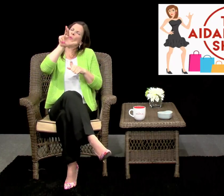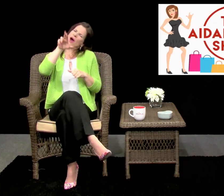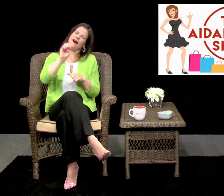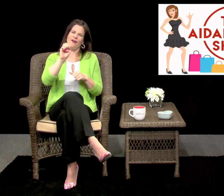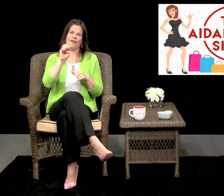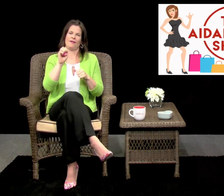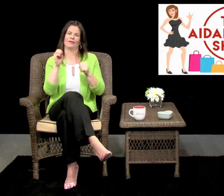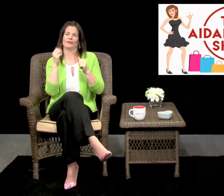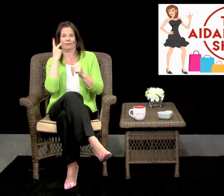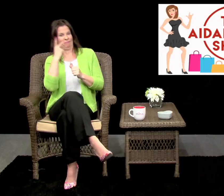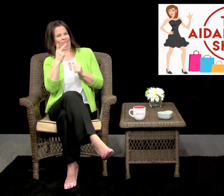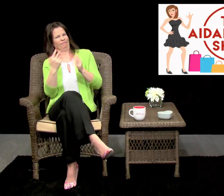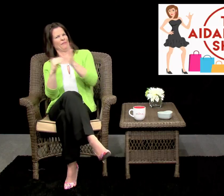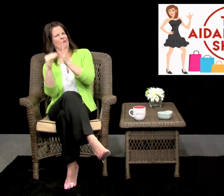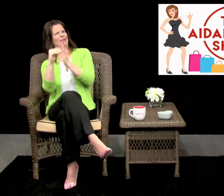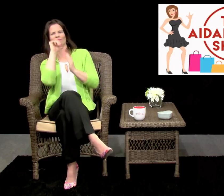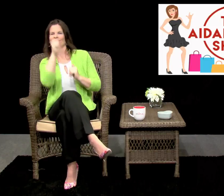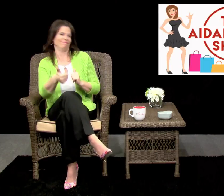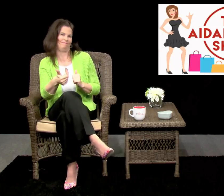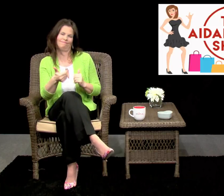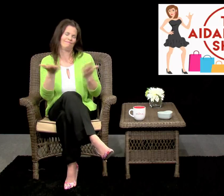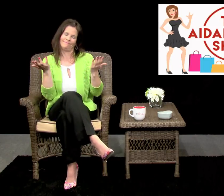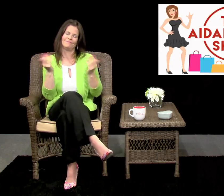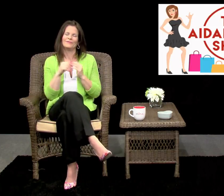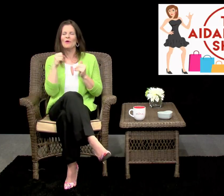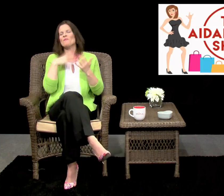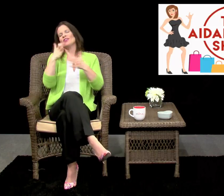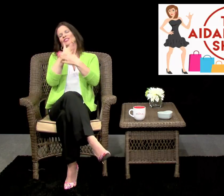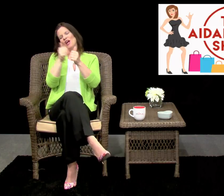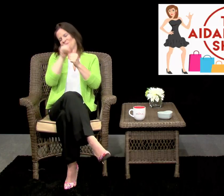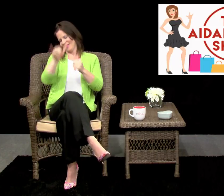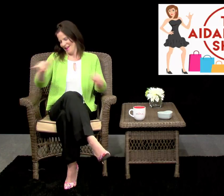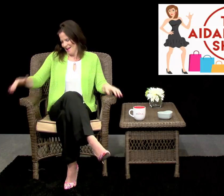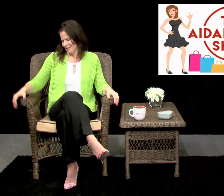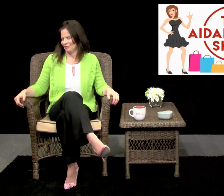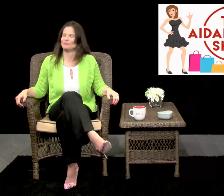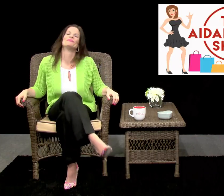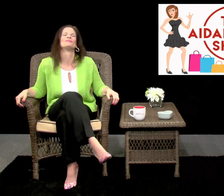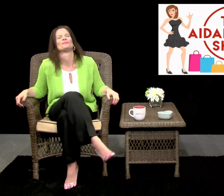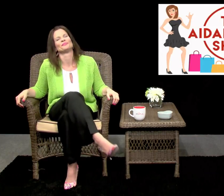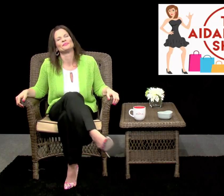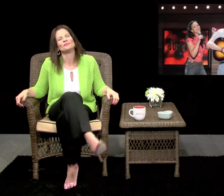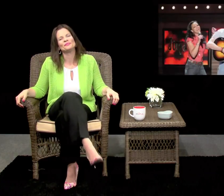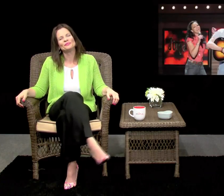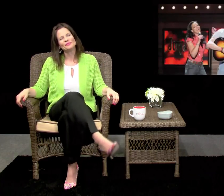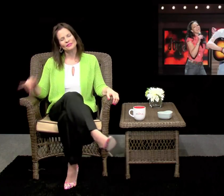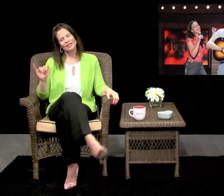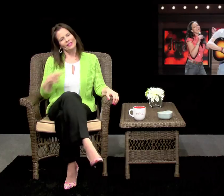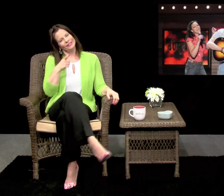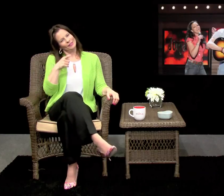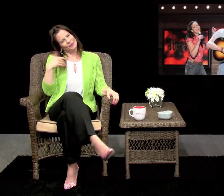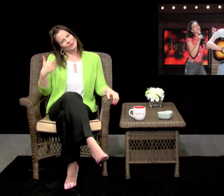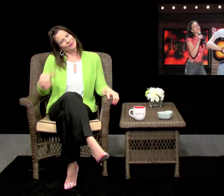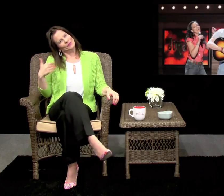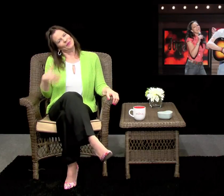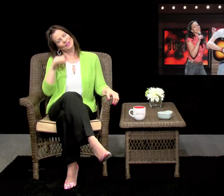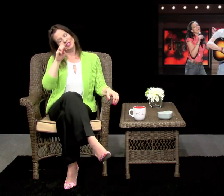partners had become very sick, and you'll see how rare of a situation this is with this